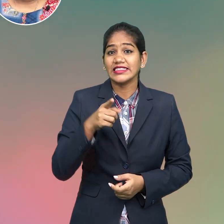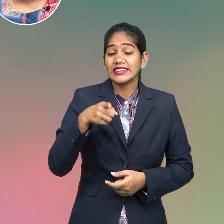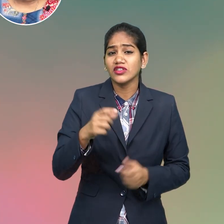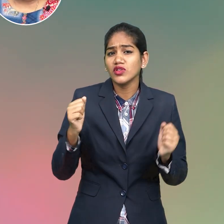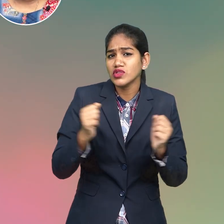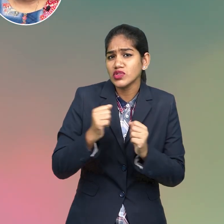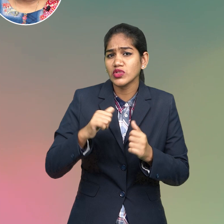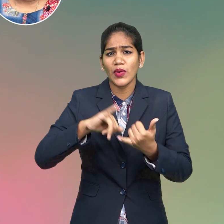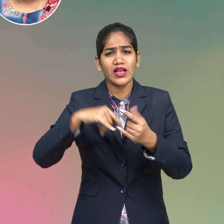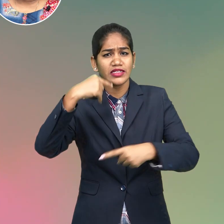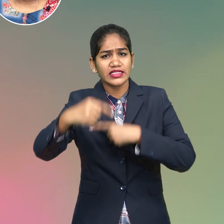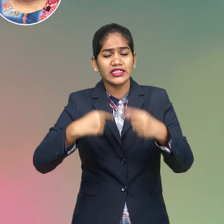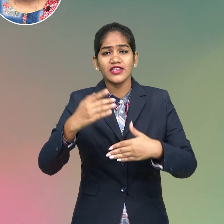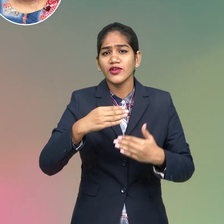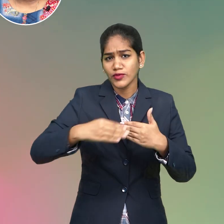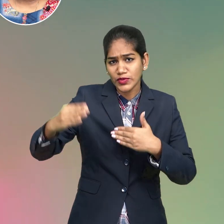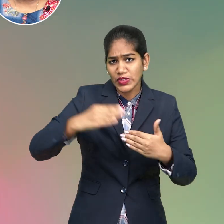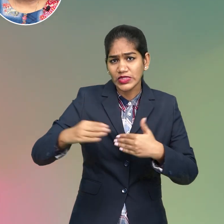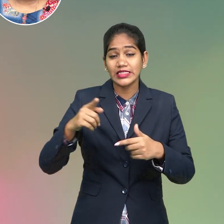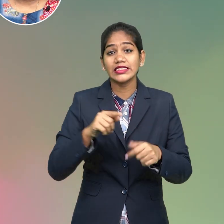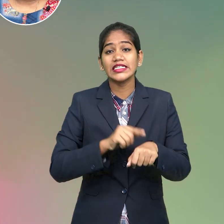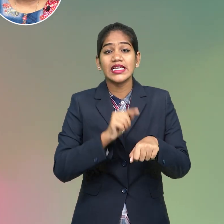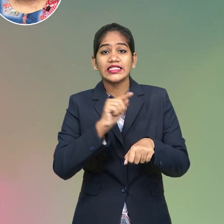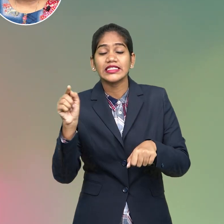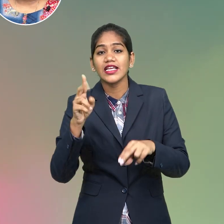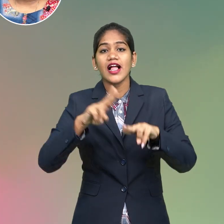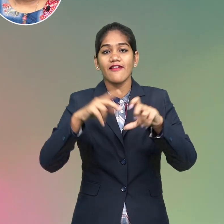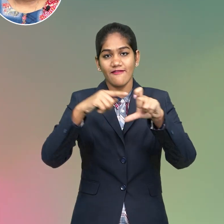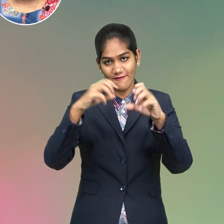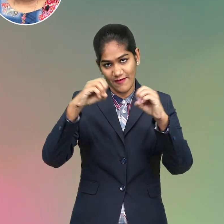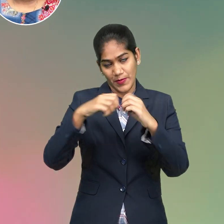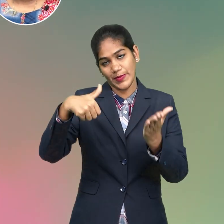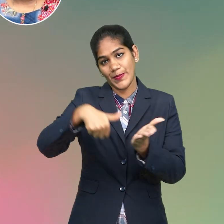and this cold season continues till February.